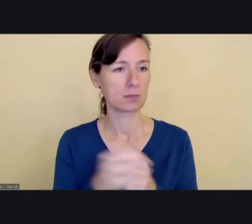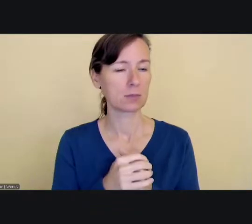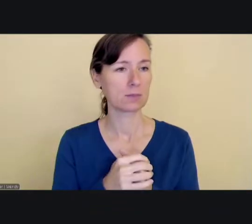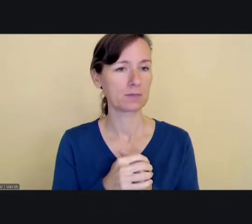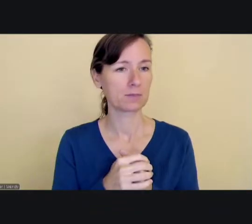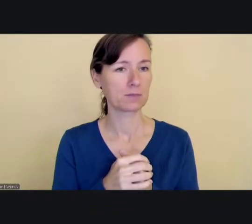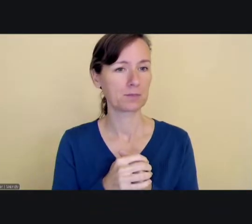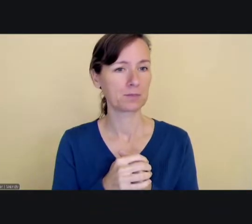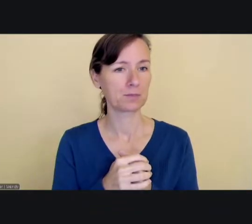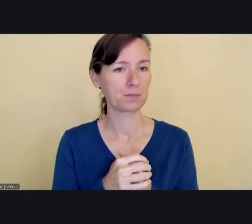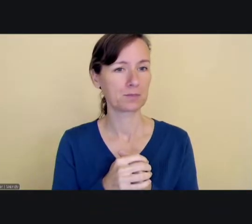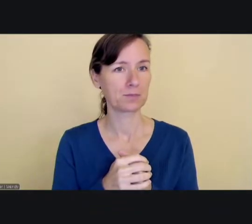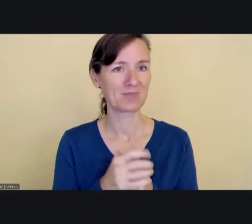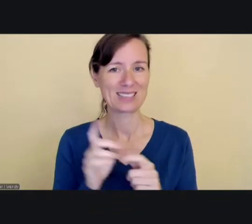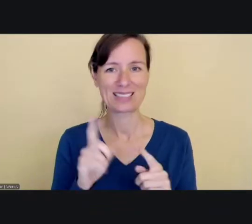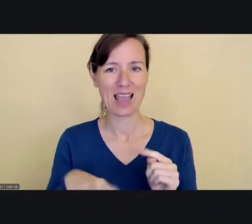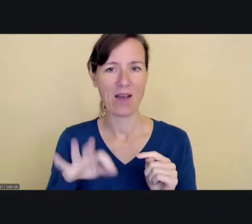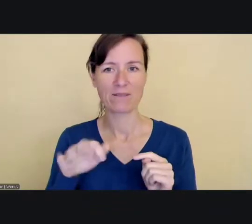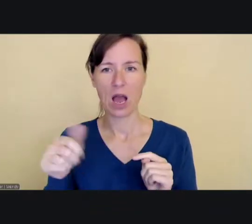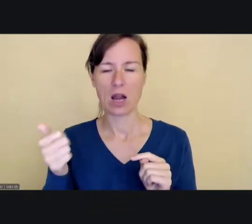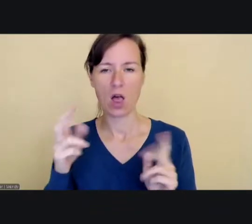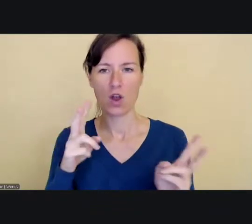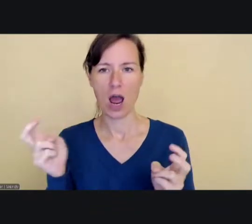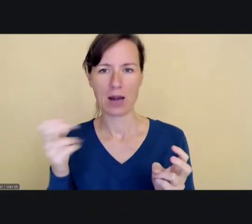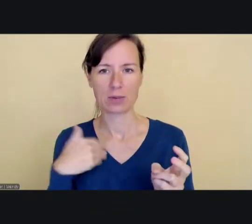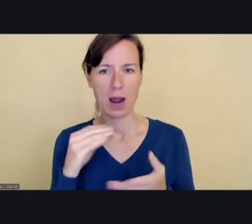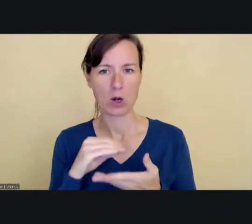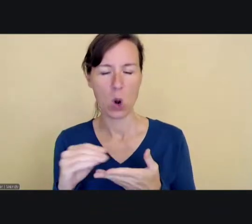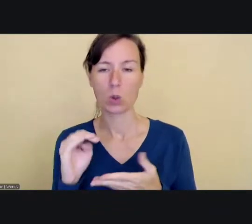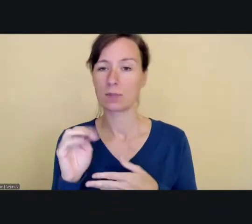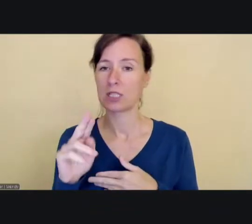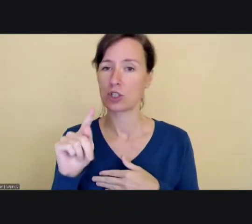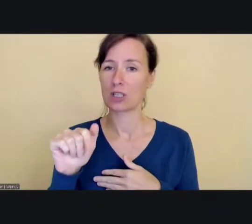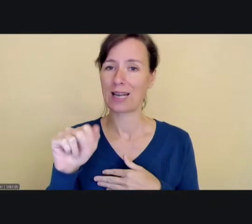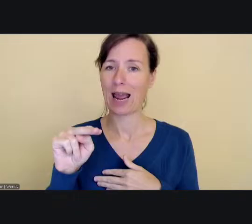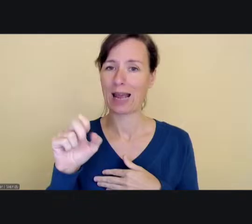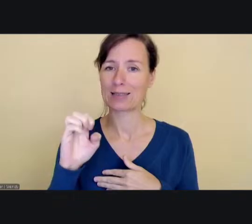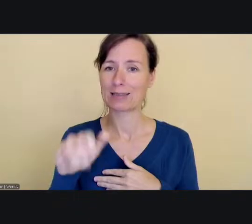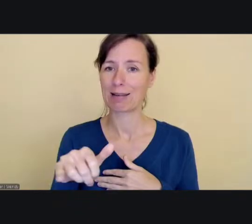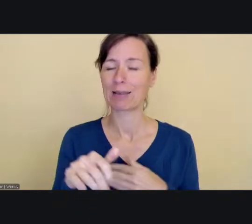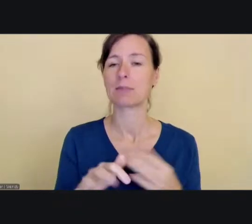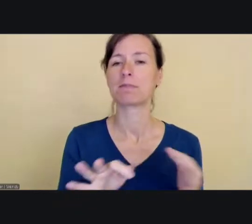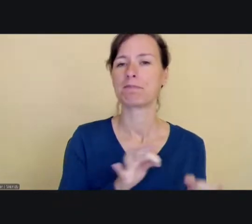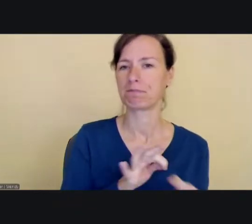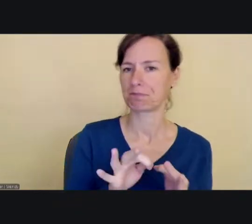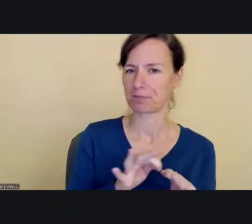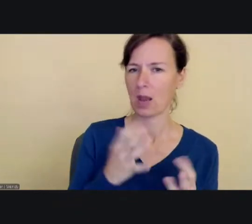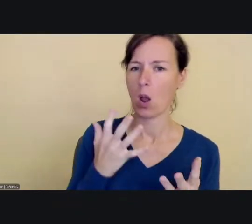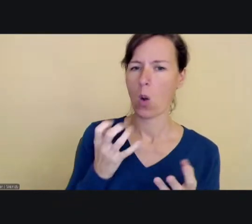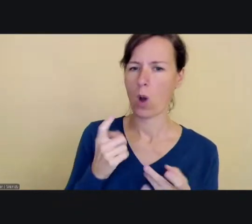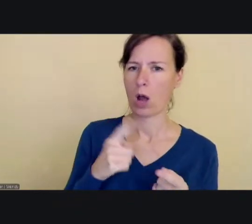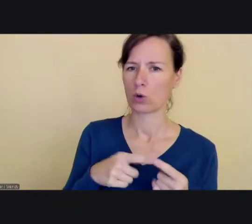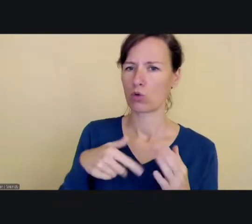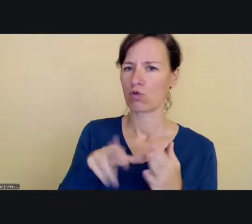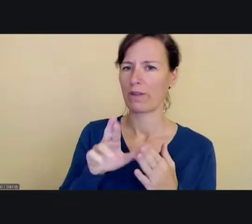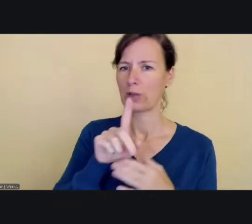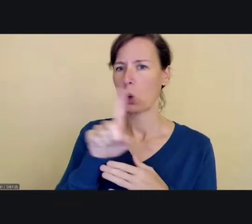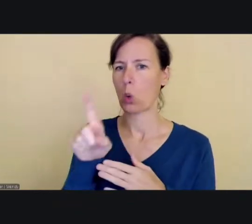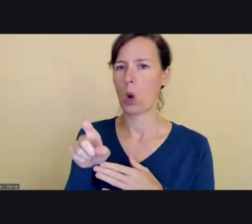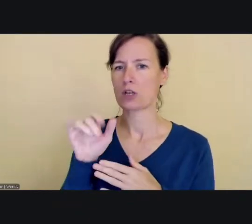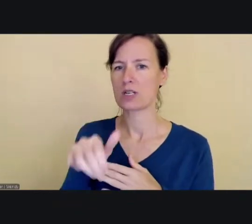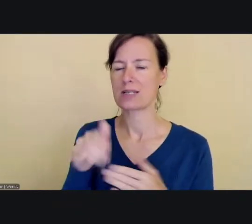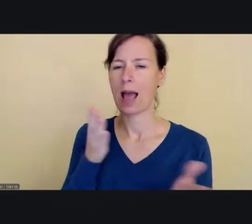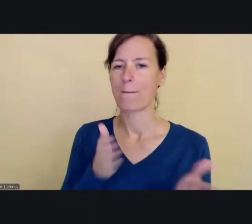I cannot find any other items in my notes. So, Mr. Tanzi? I would like to go over the questions that the planning board had